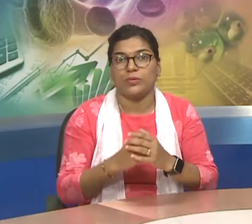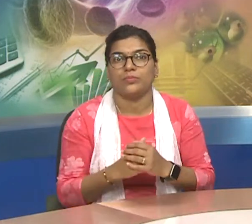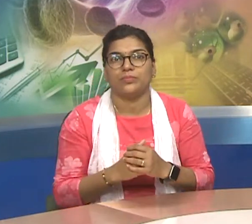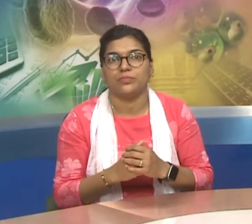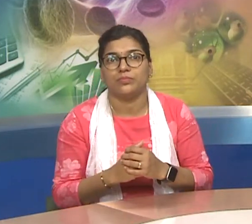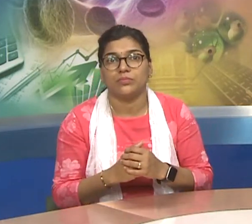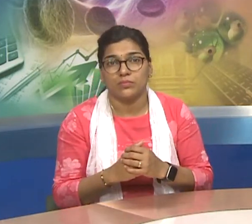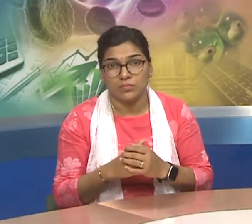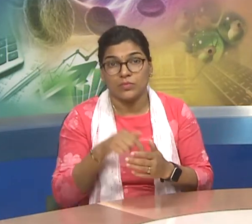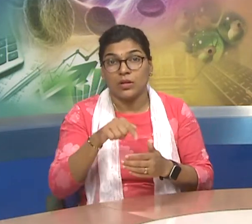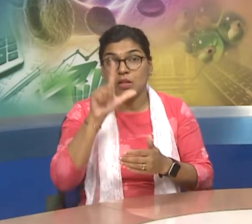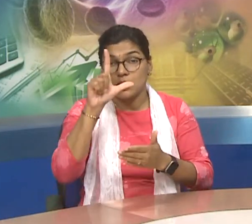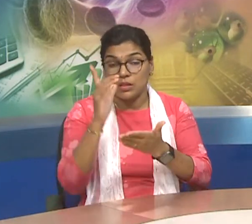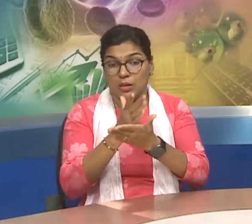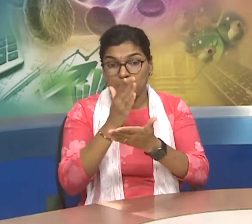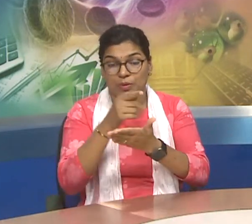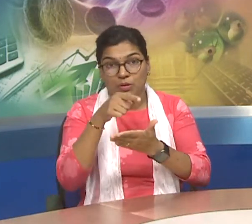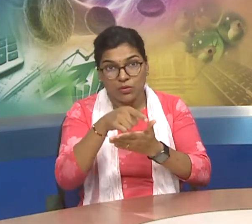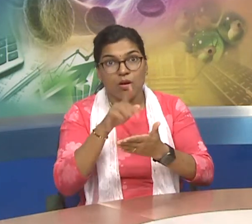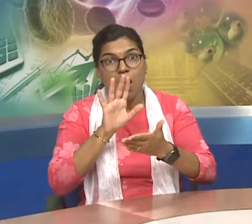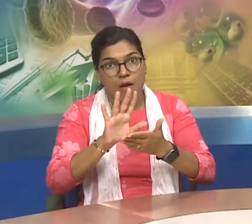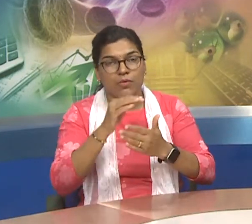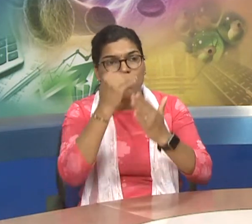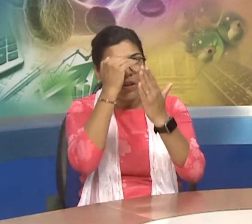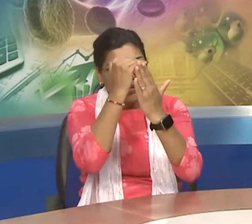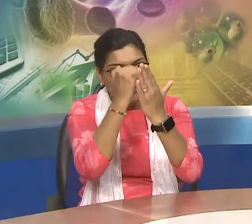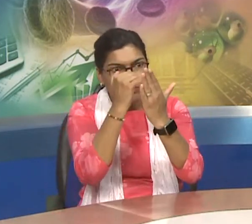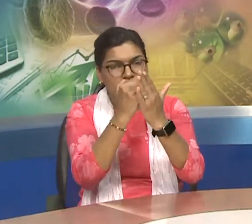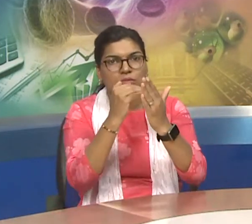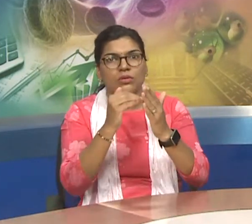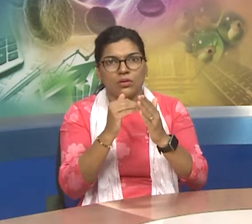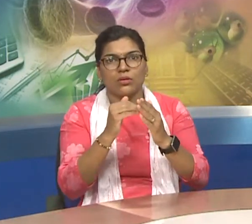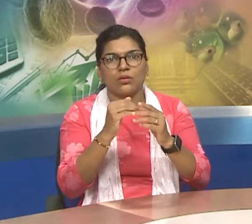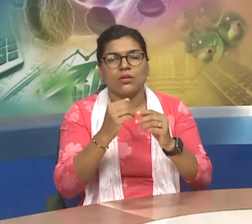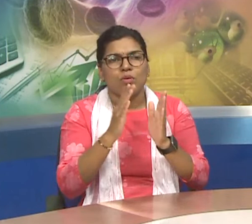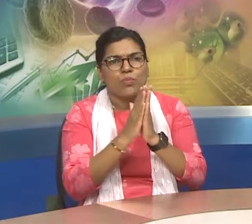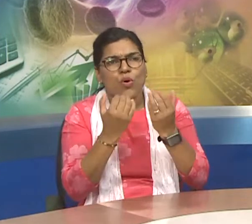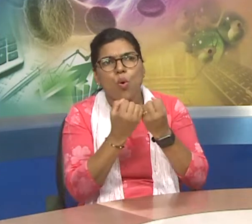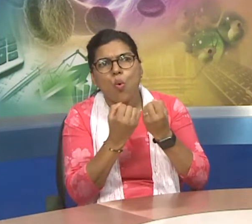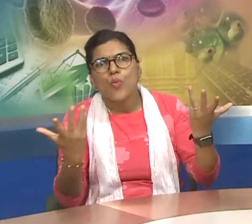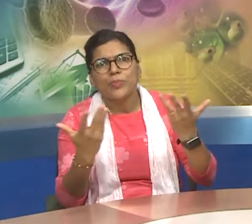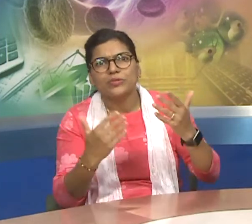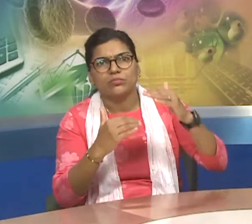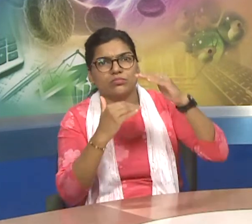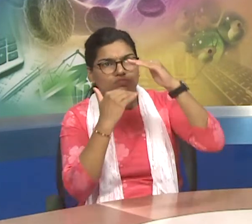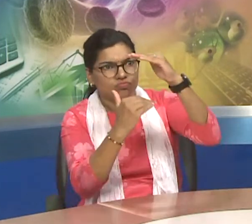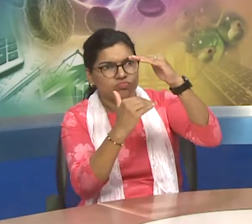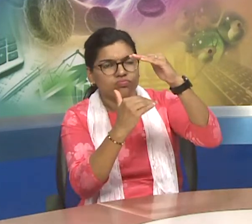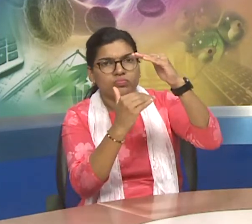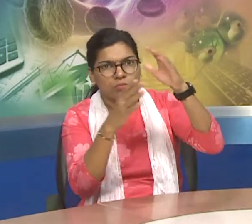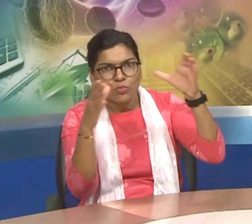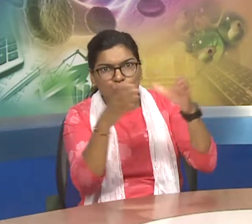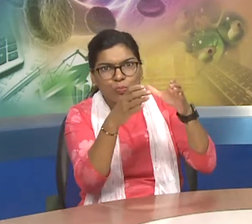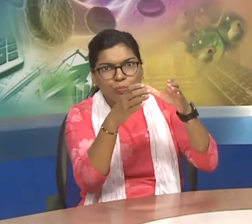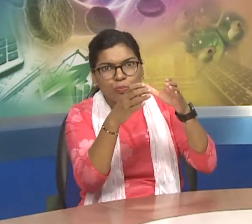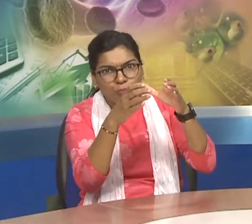Point number 1 explains the technical section of the library catalogs the